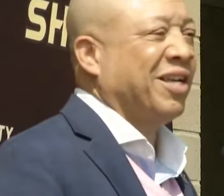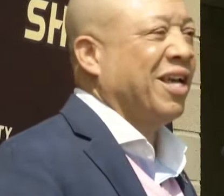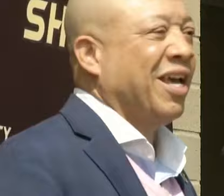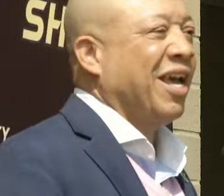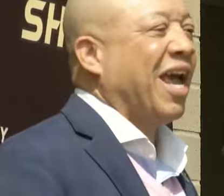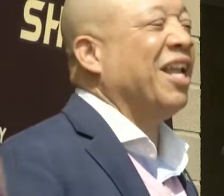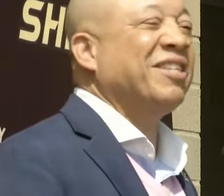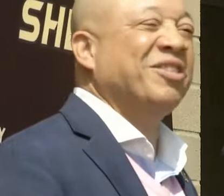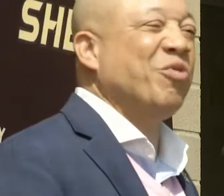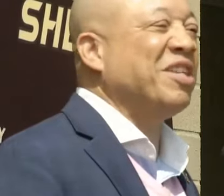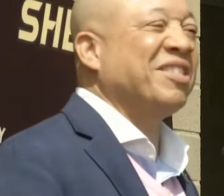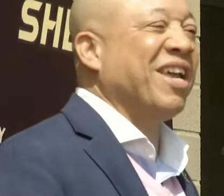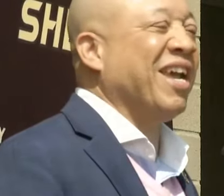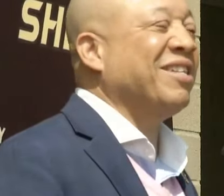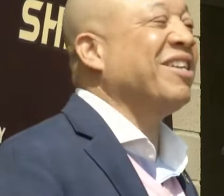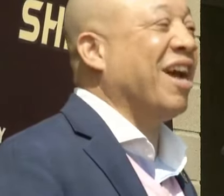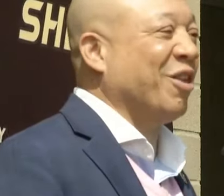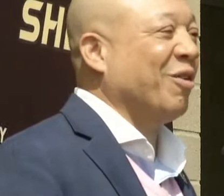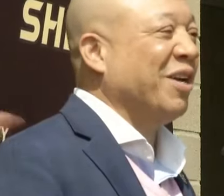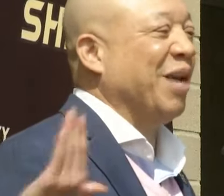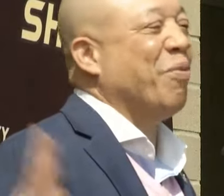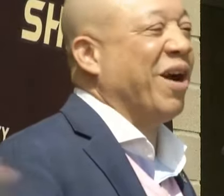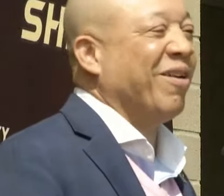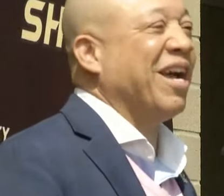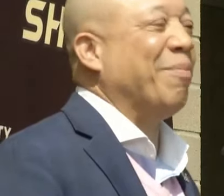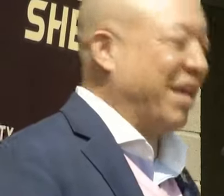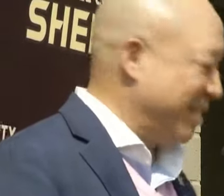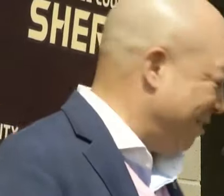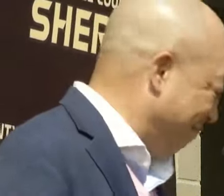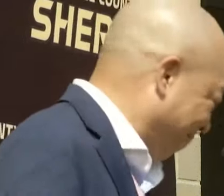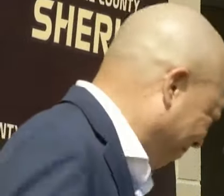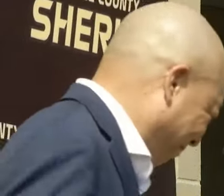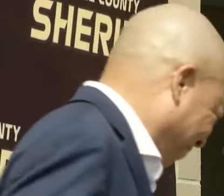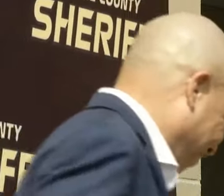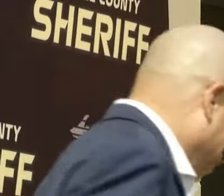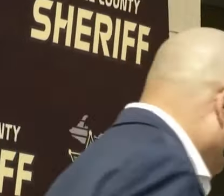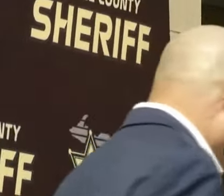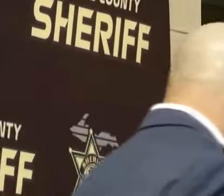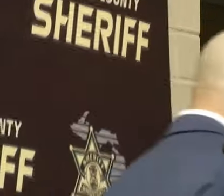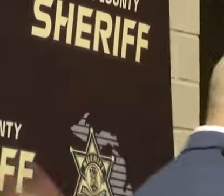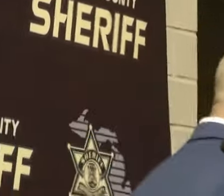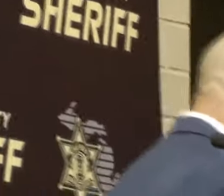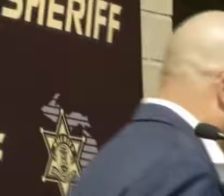this. And let's do this thing together in prayer. God bless.